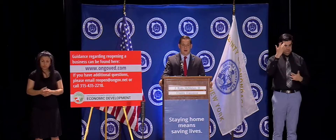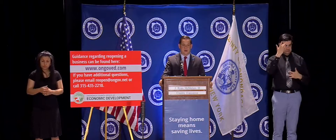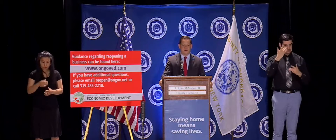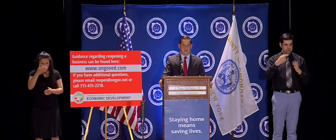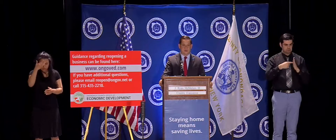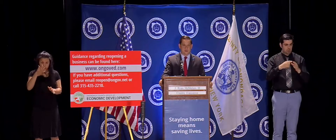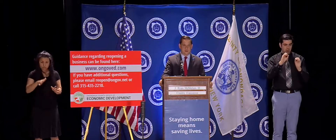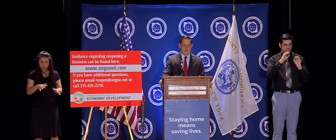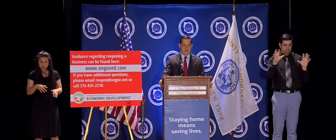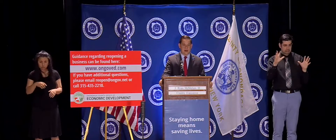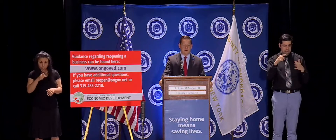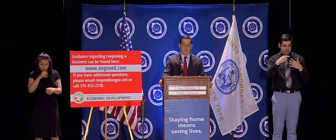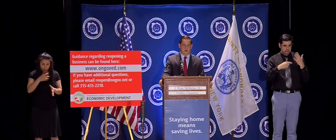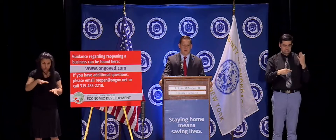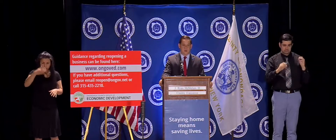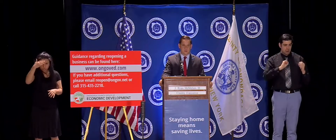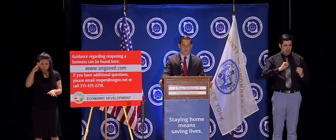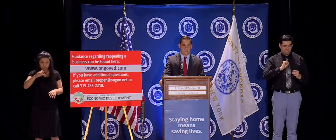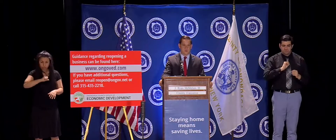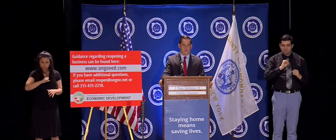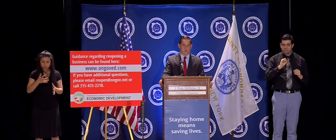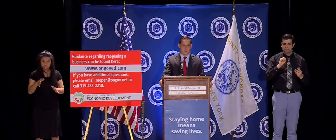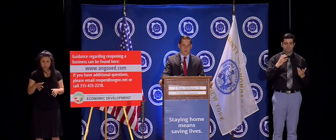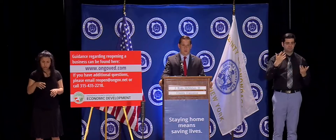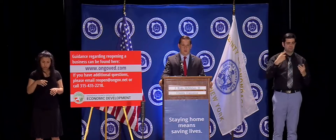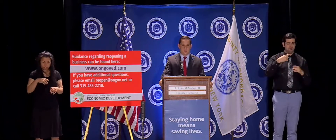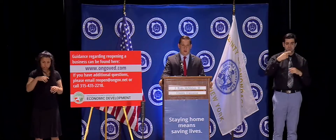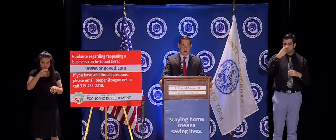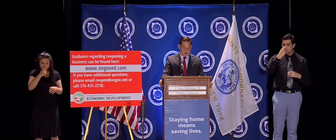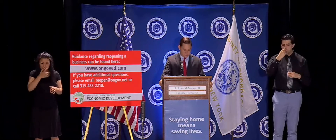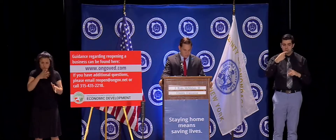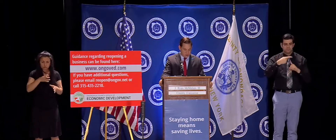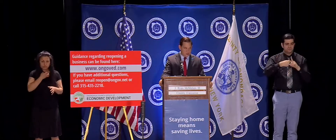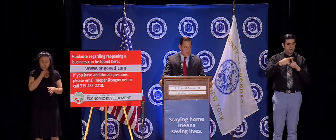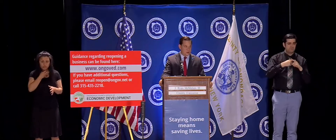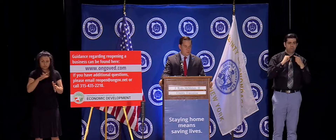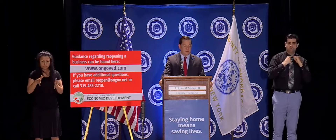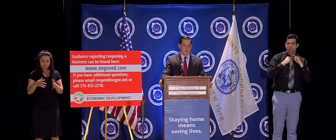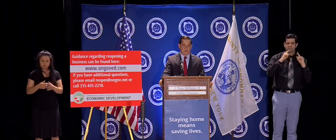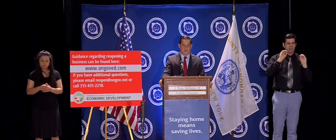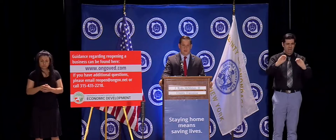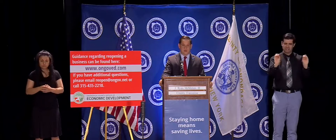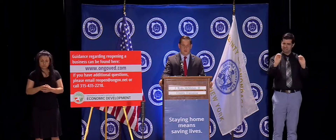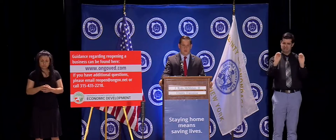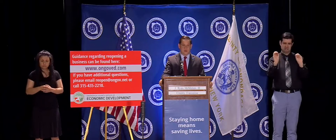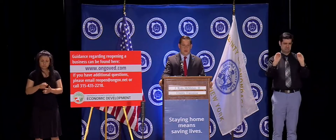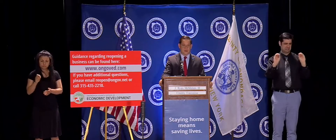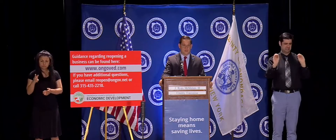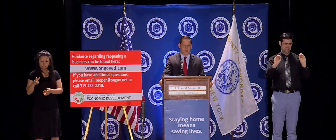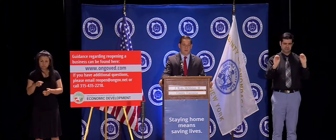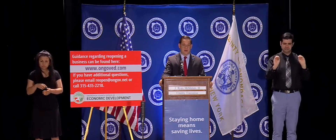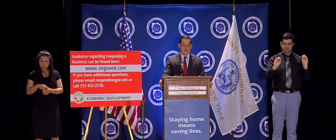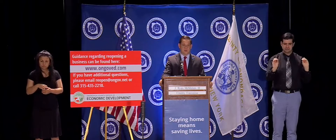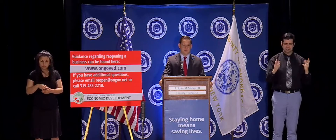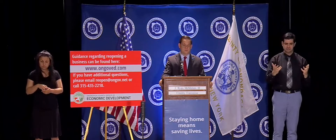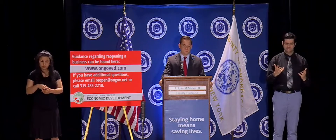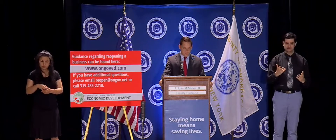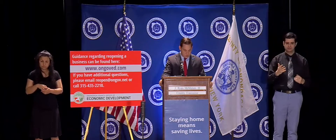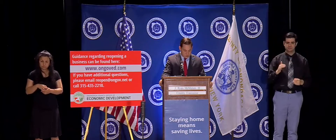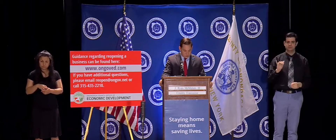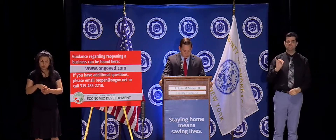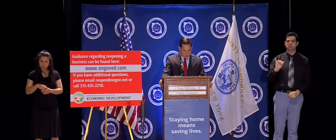are not coughing, they do not have a runny nose or sore throat, but we believe they could spread the